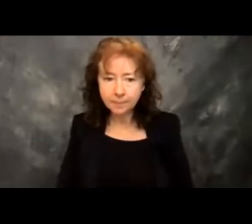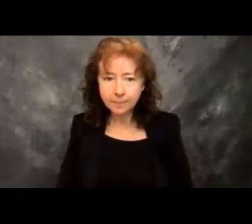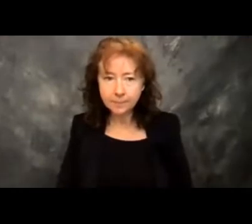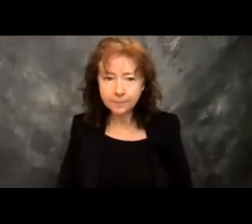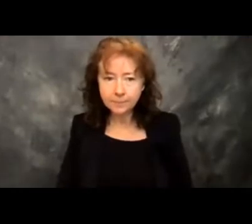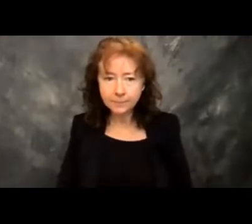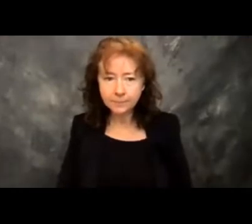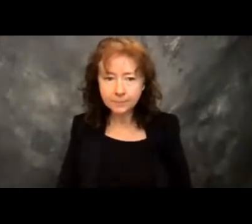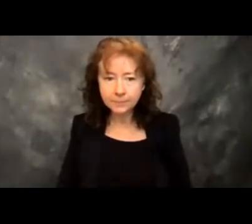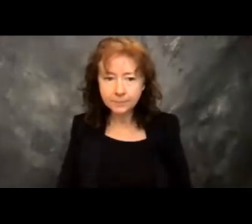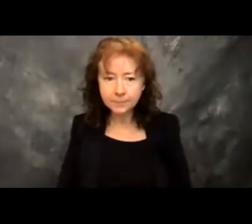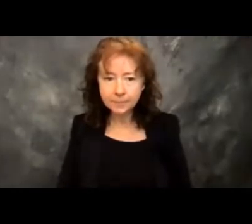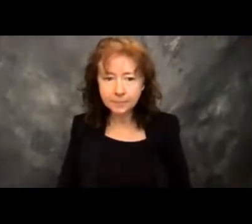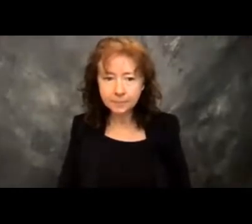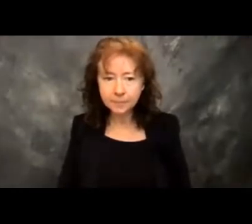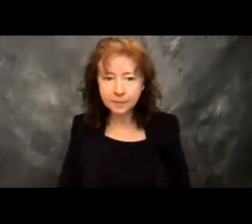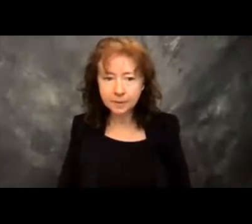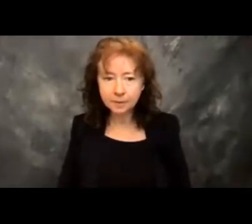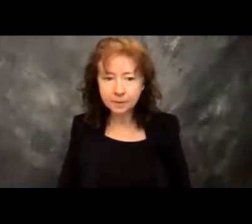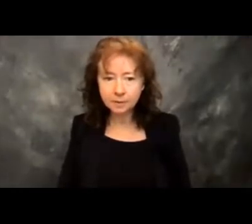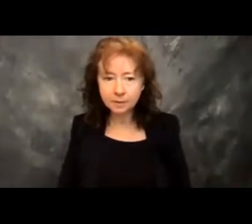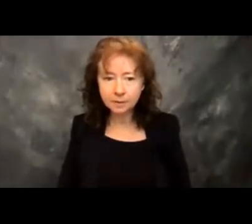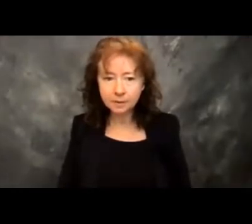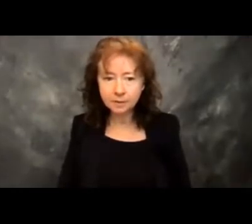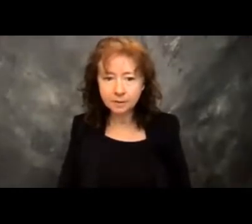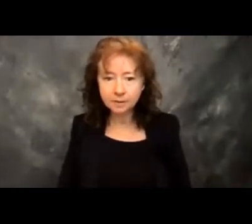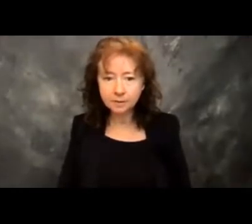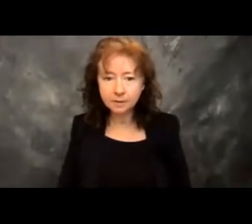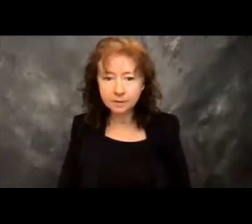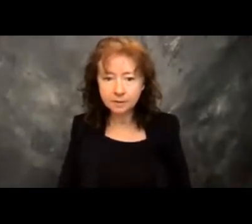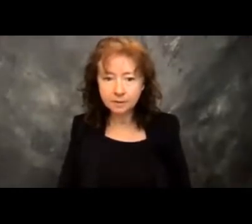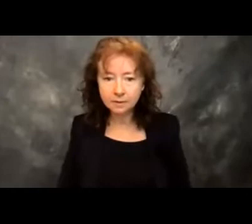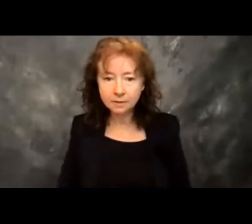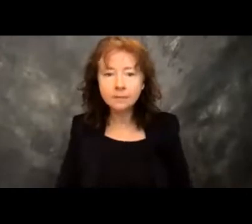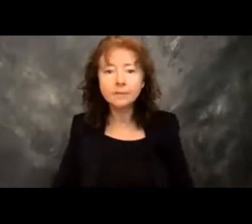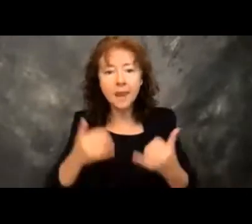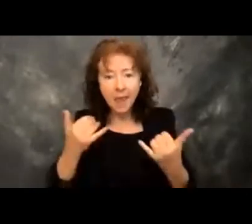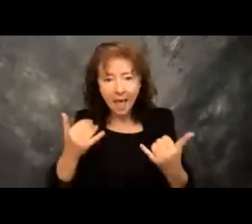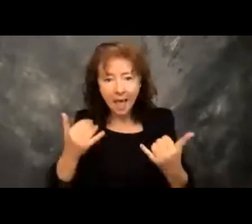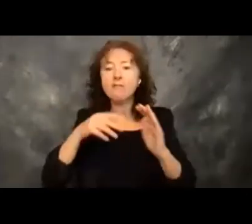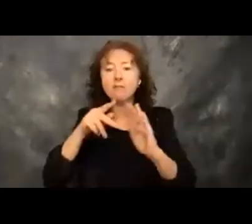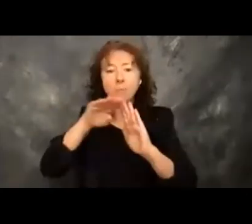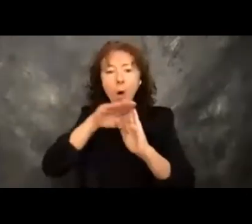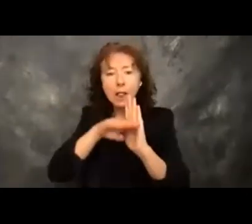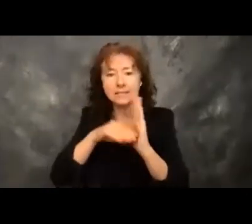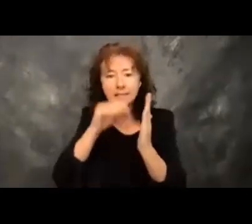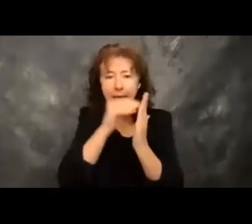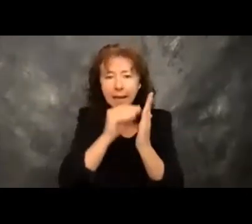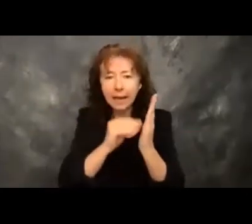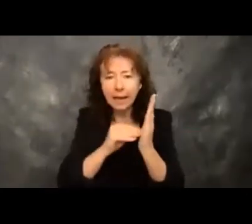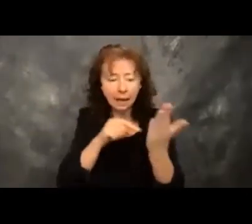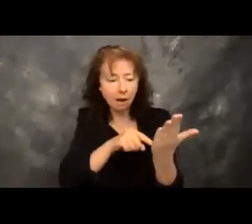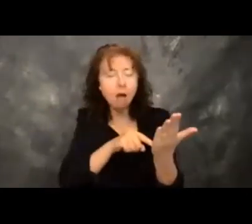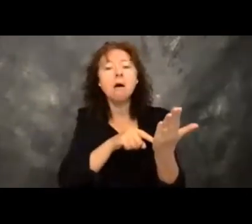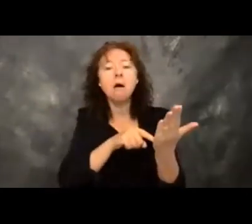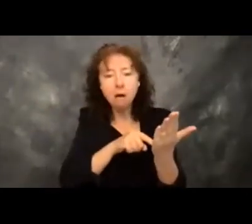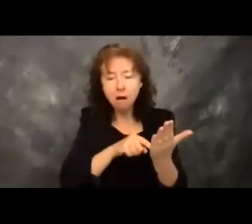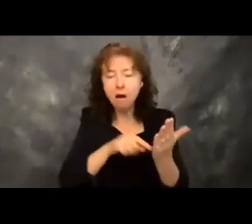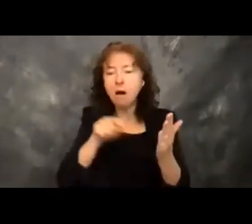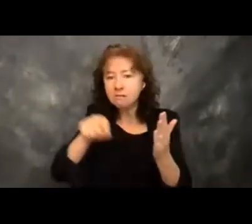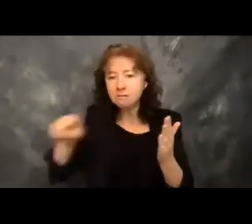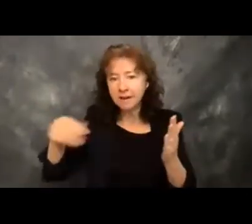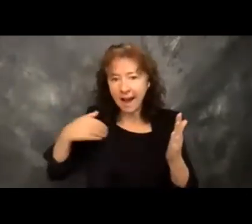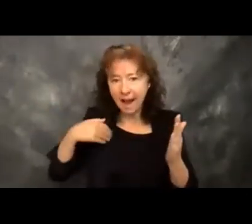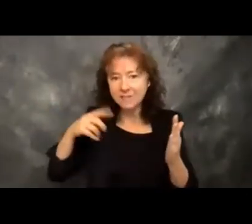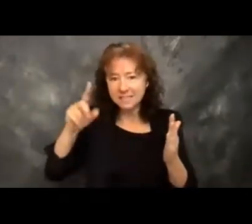now we have a developing policy on people with disabilities in voting process, and now